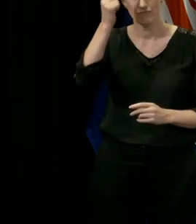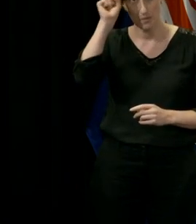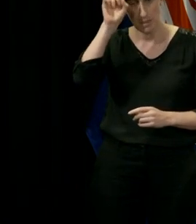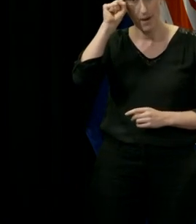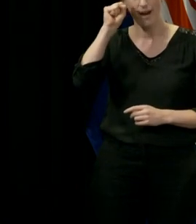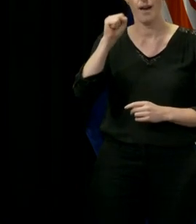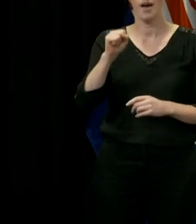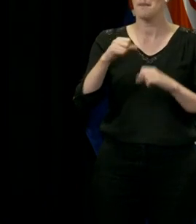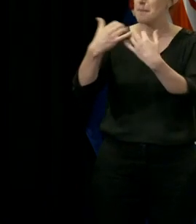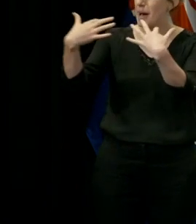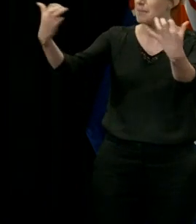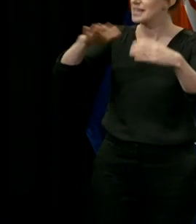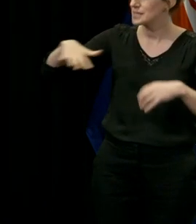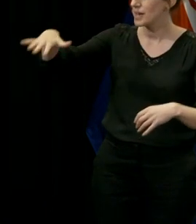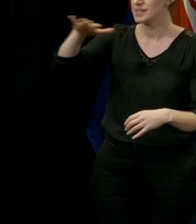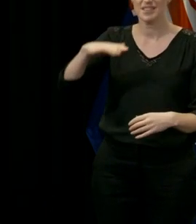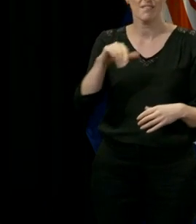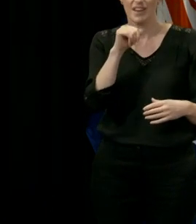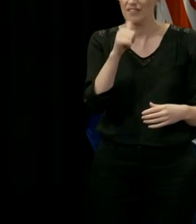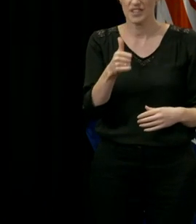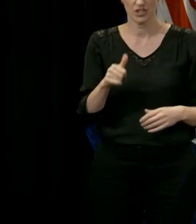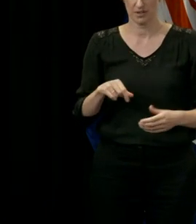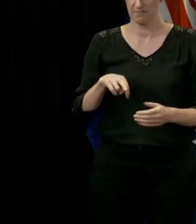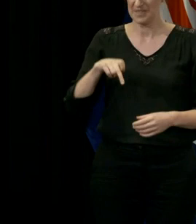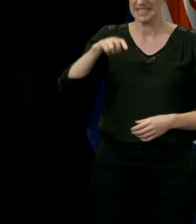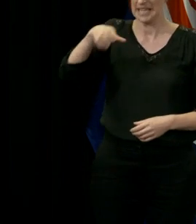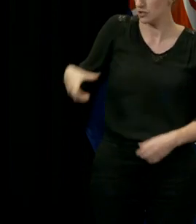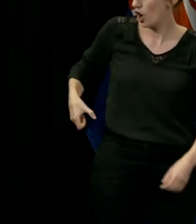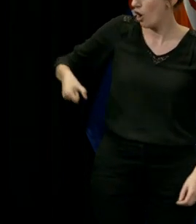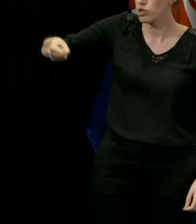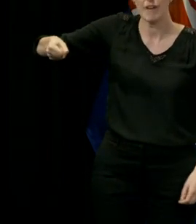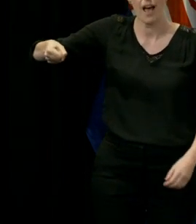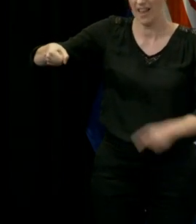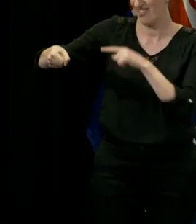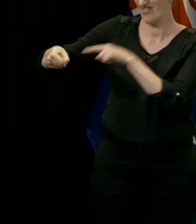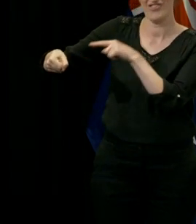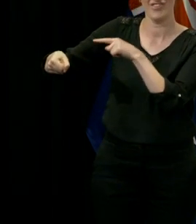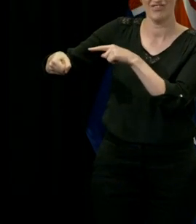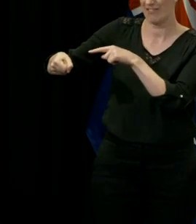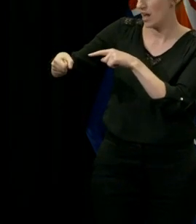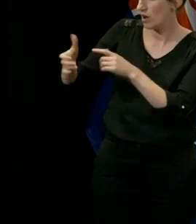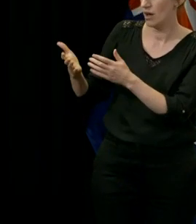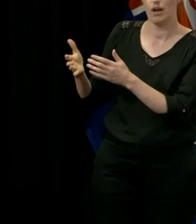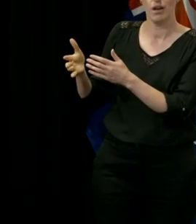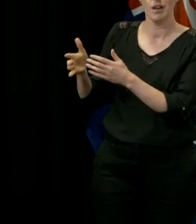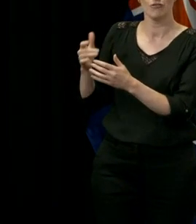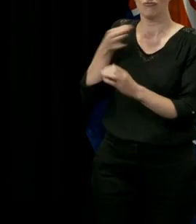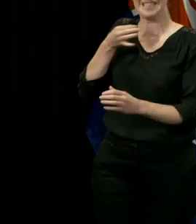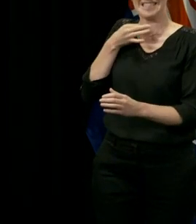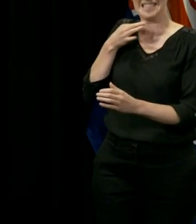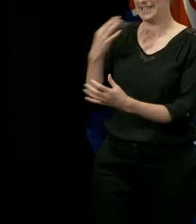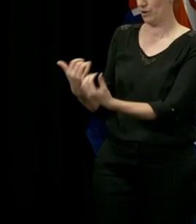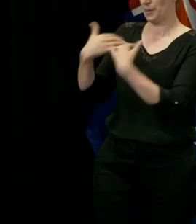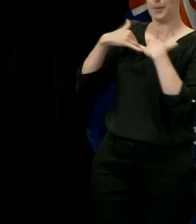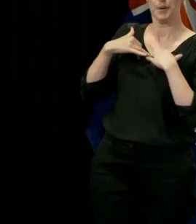it's a railing or even when you're in your supermarket, keep in mind that's risk. Constantly wash your hands, but that's why we're saying stay